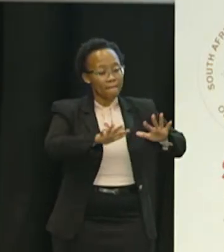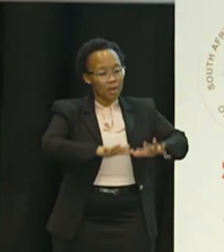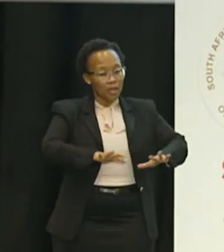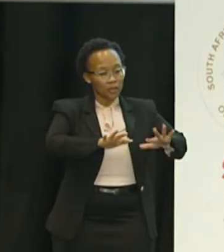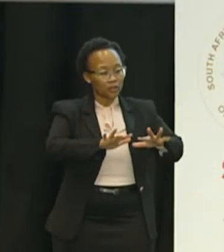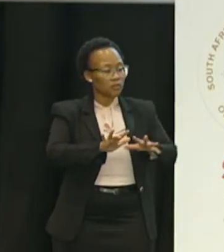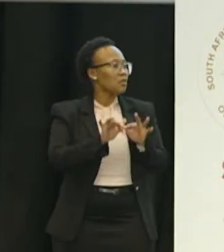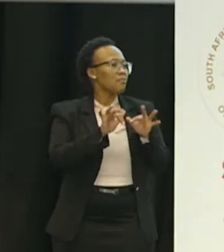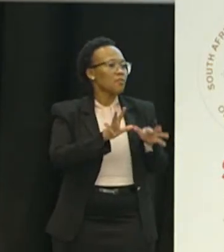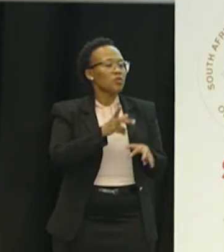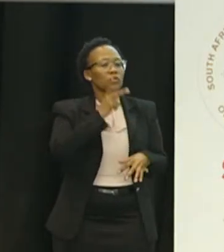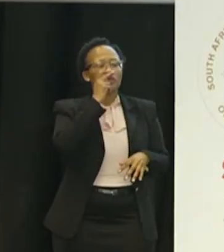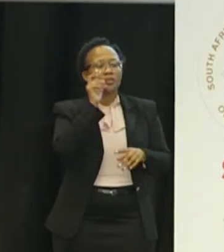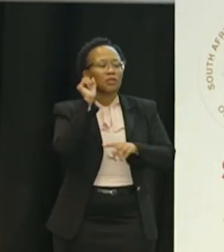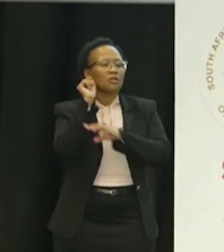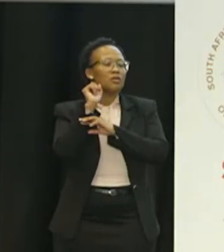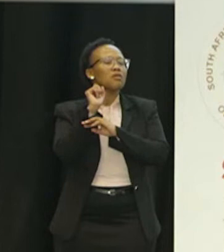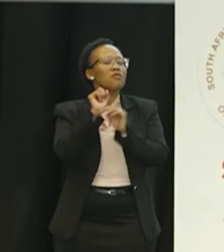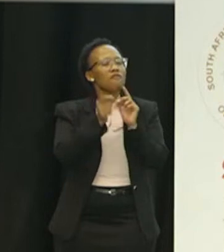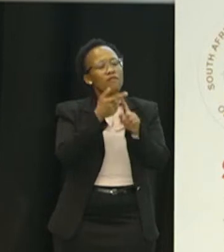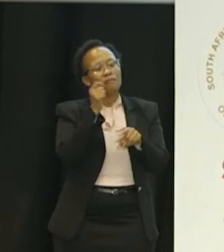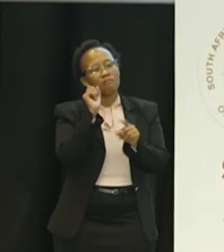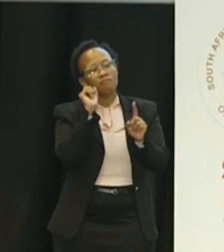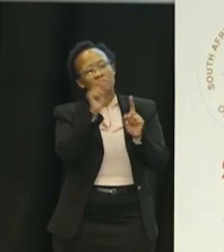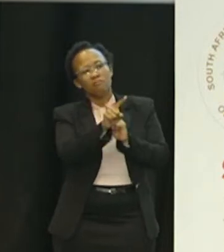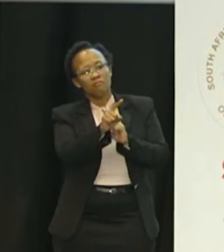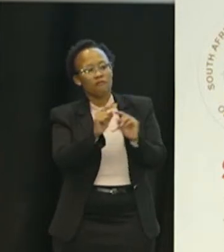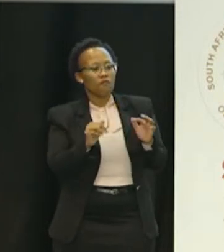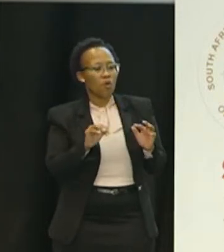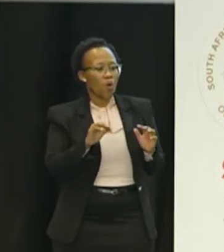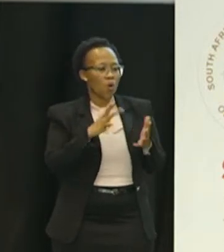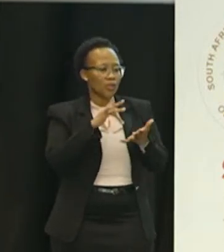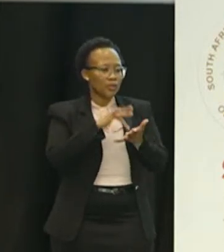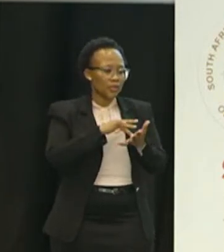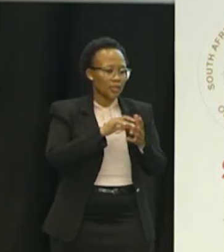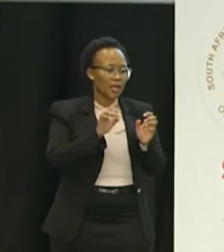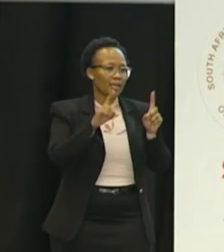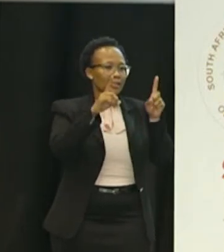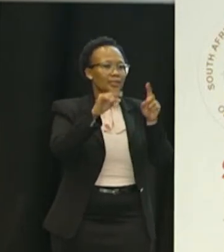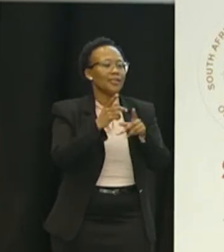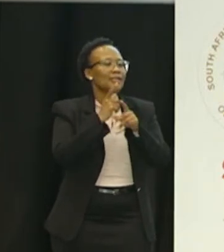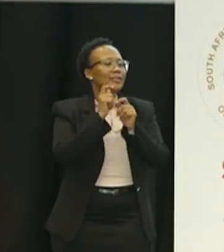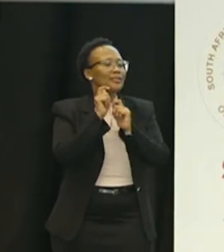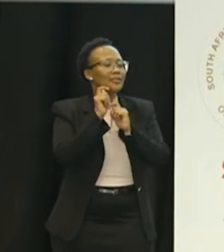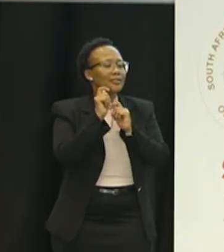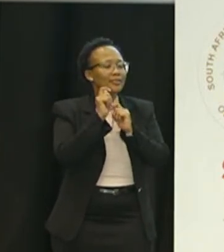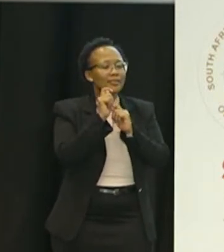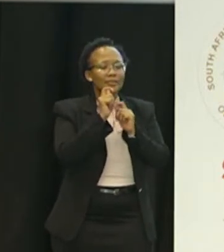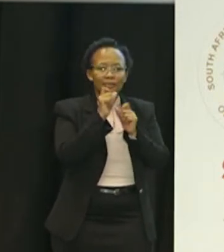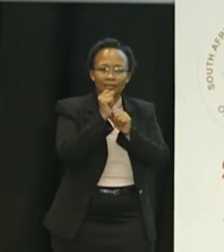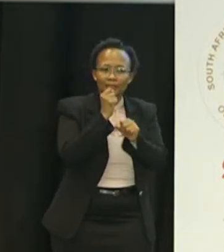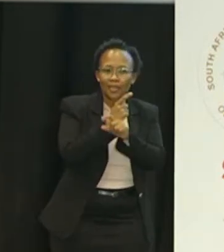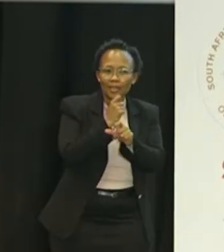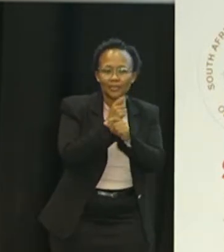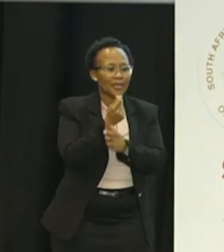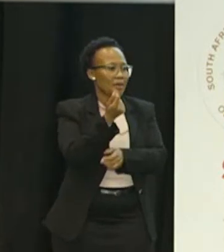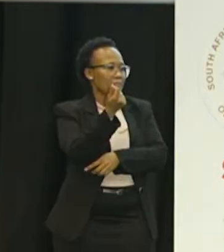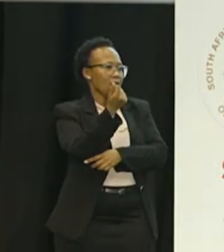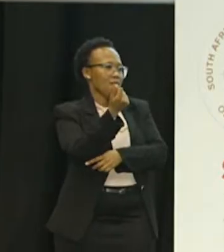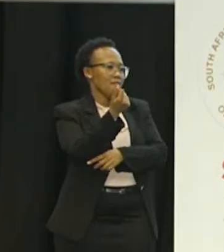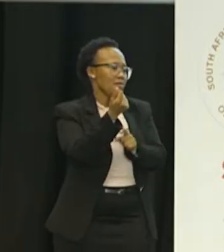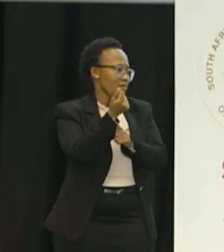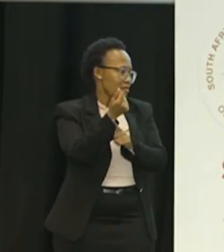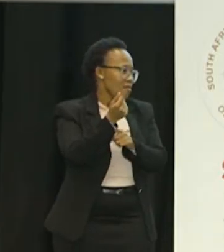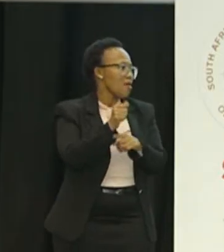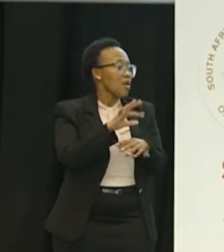far from these centers of excellence, you know, taxi fare, planned patient transport, these are some of the additional services that